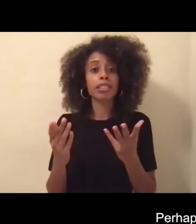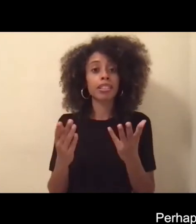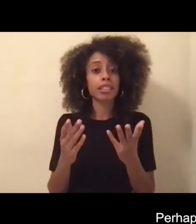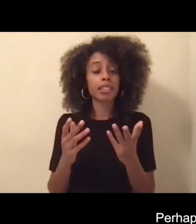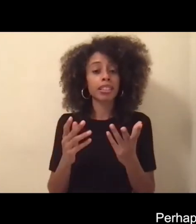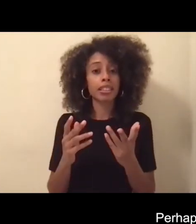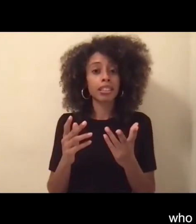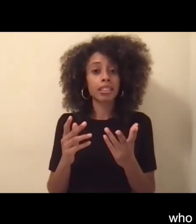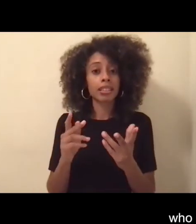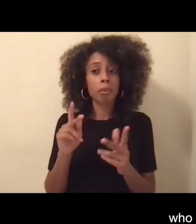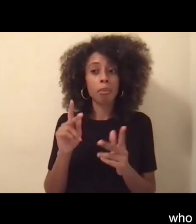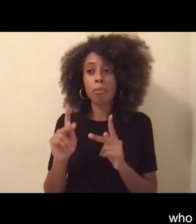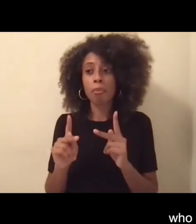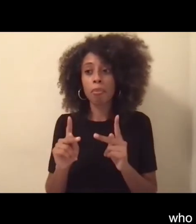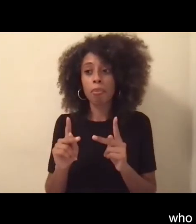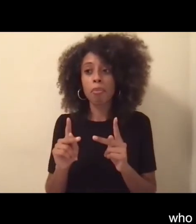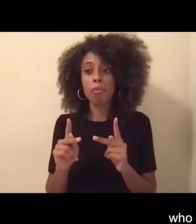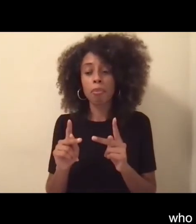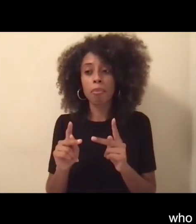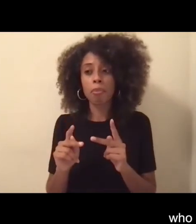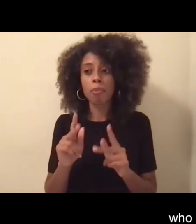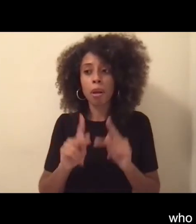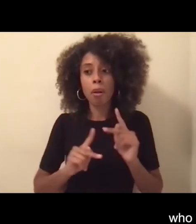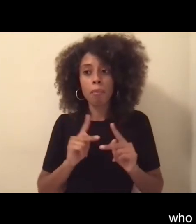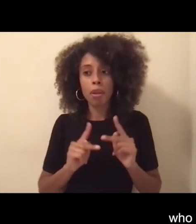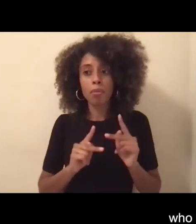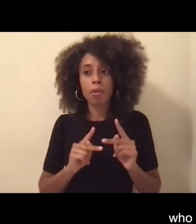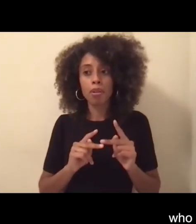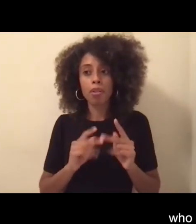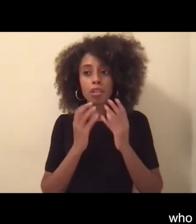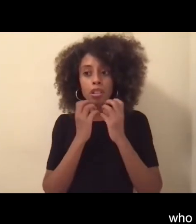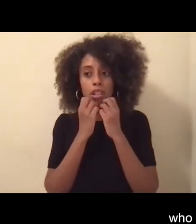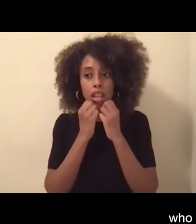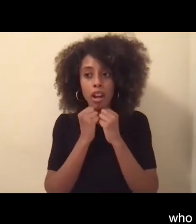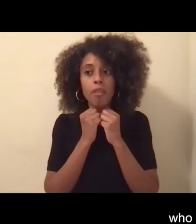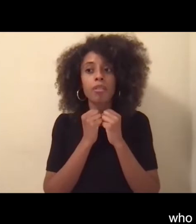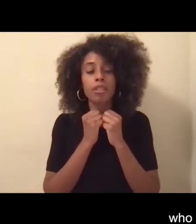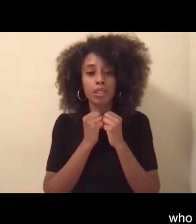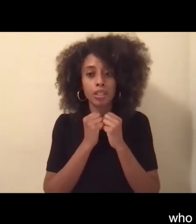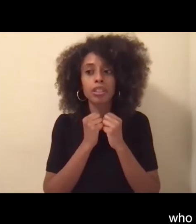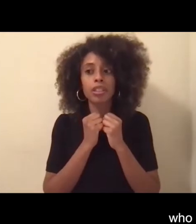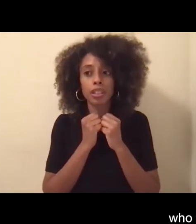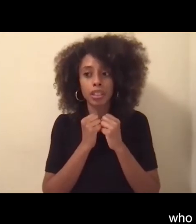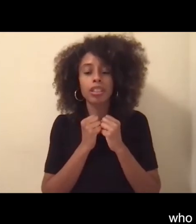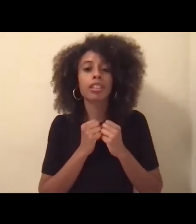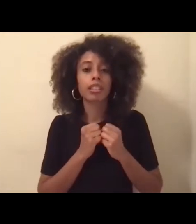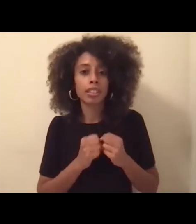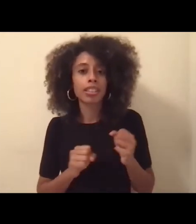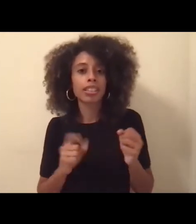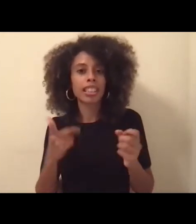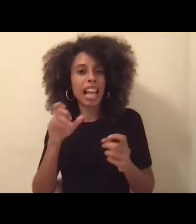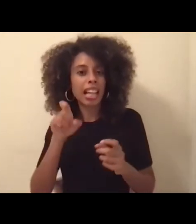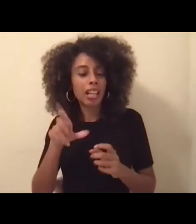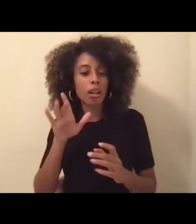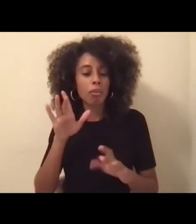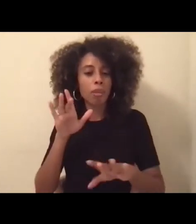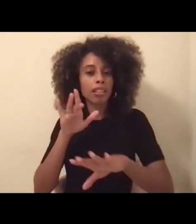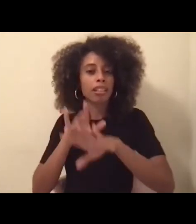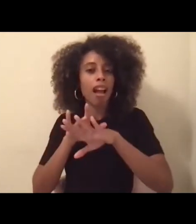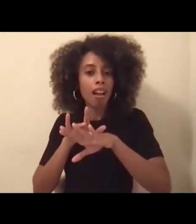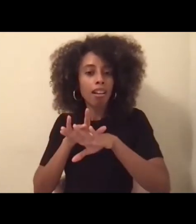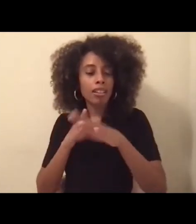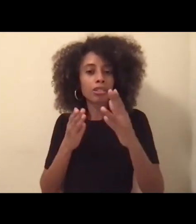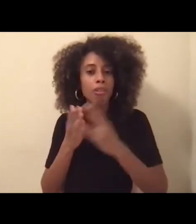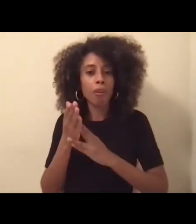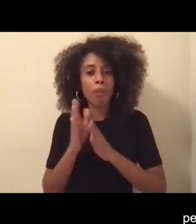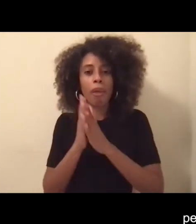feel connected, who need to be touched by the vitality of art, by the vitality